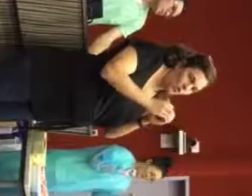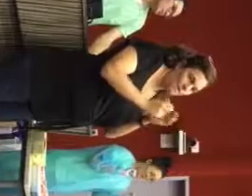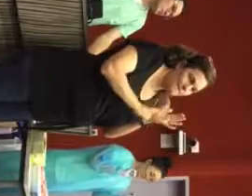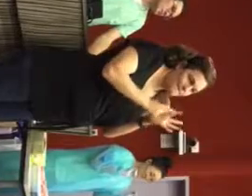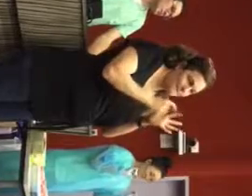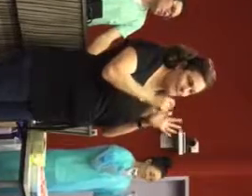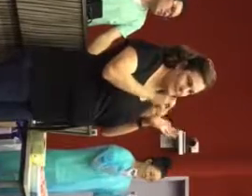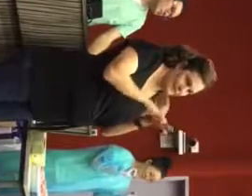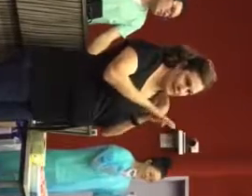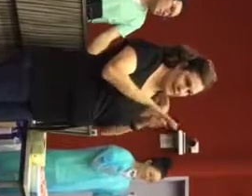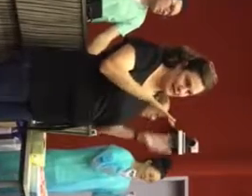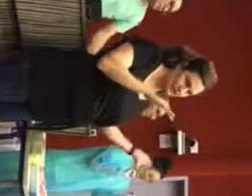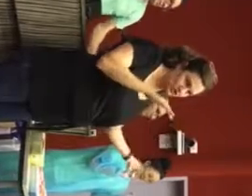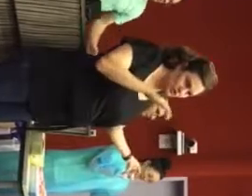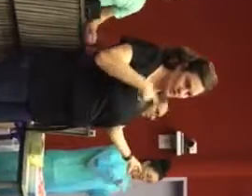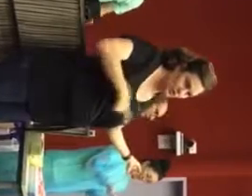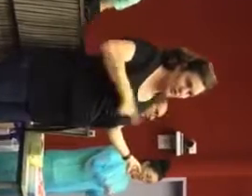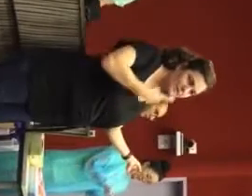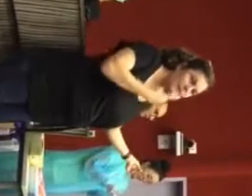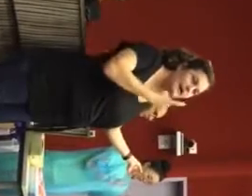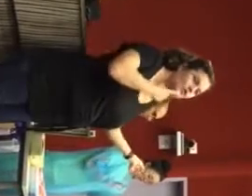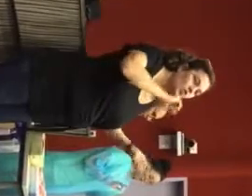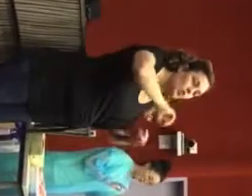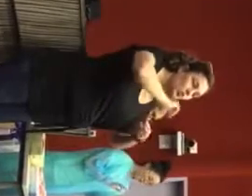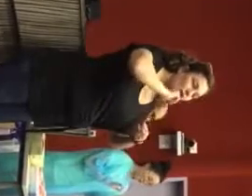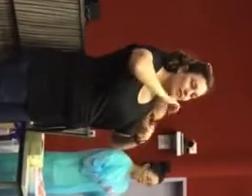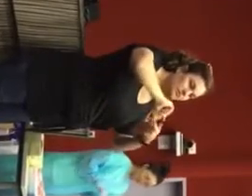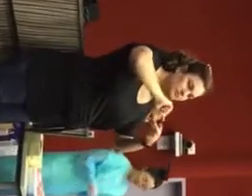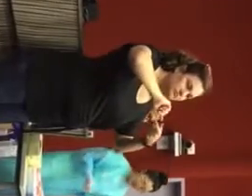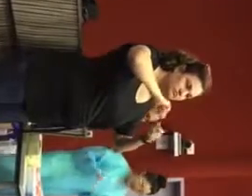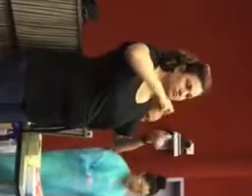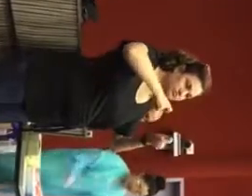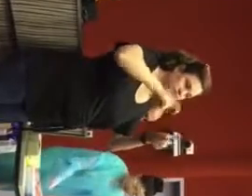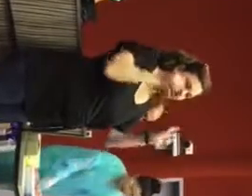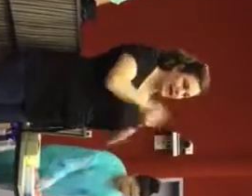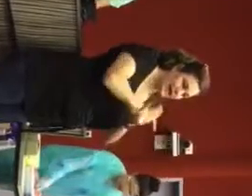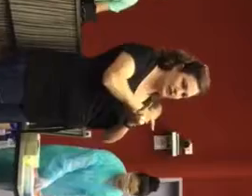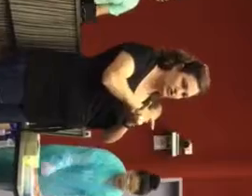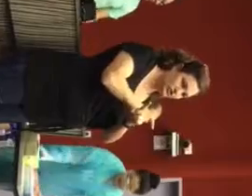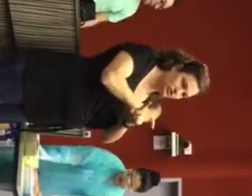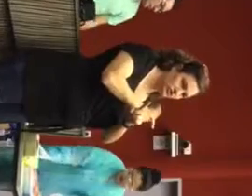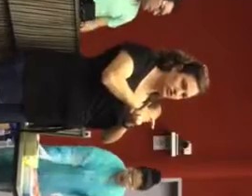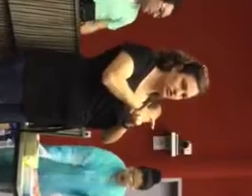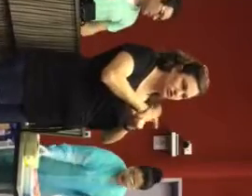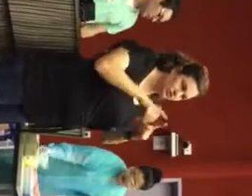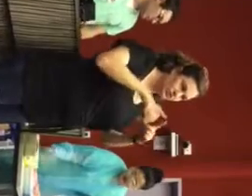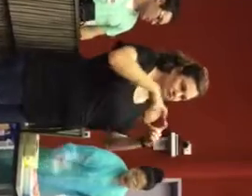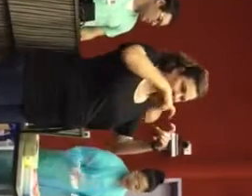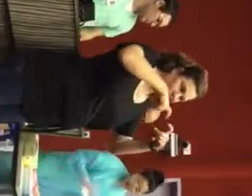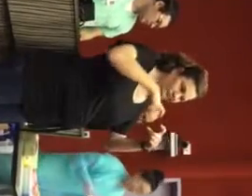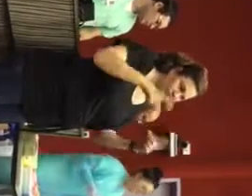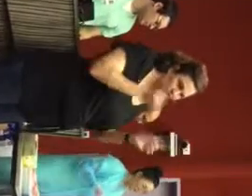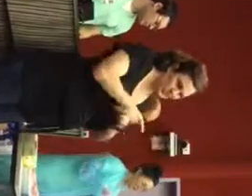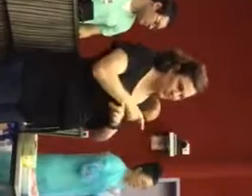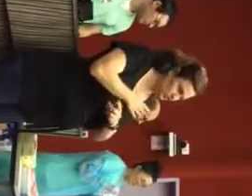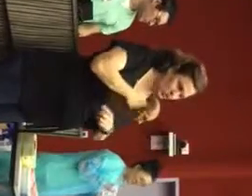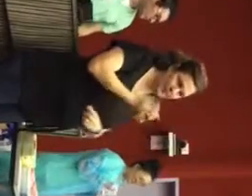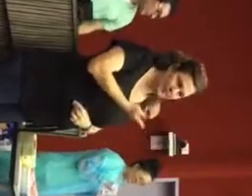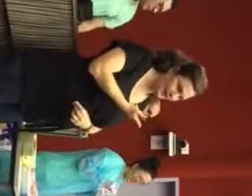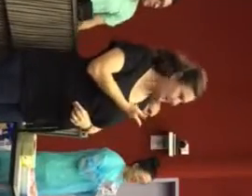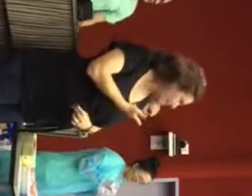be deform the metal, okay? So you shouldn't use. That's all. That's why it's better to use